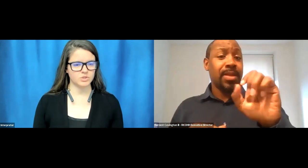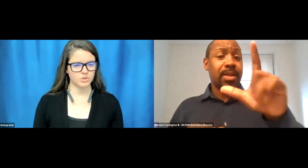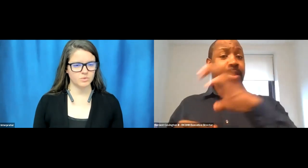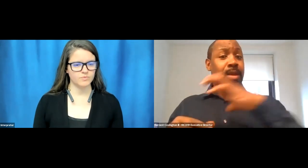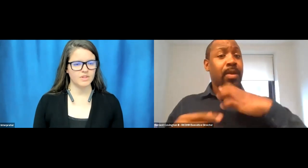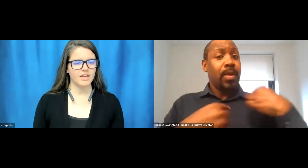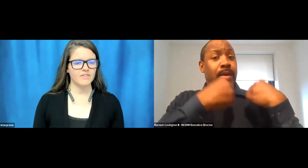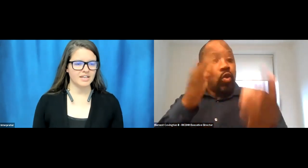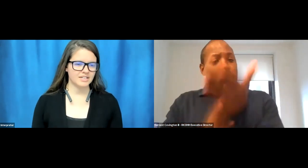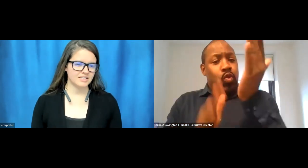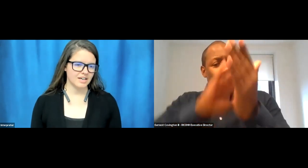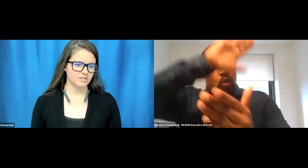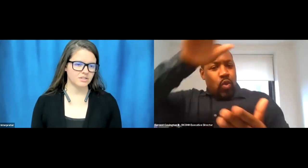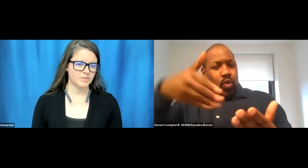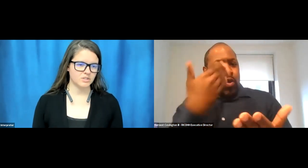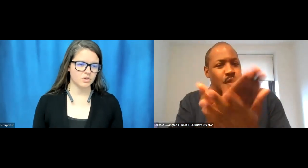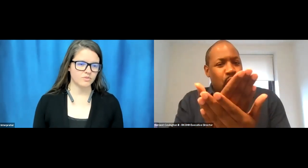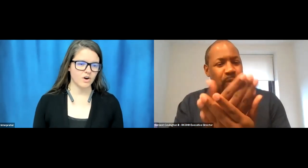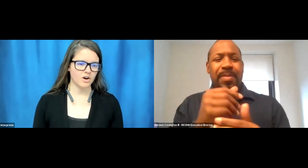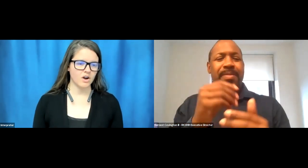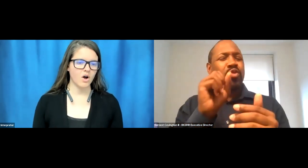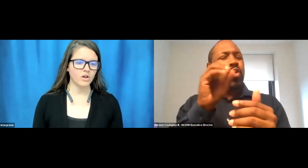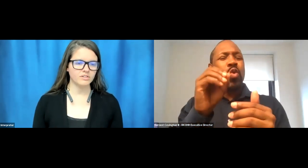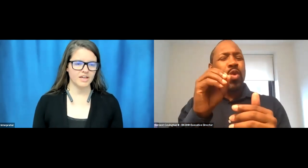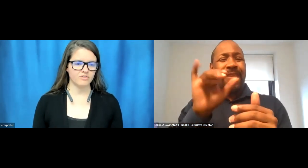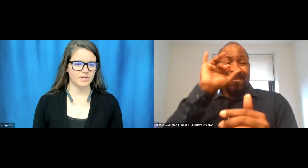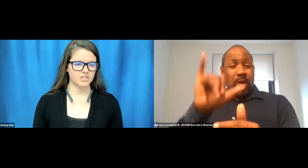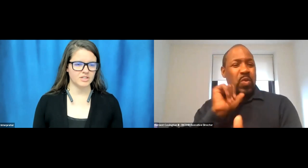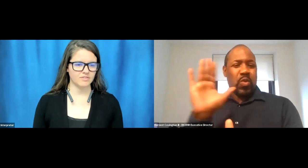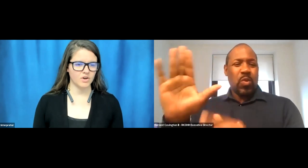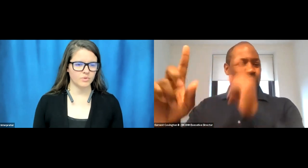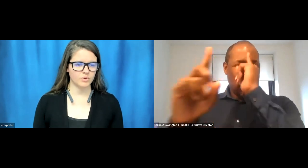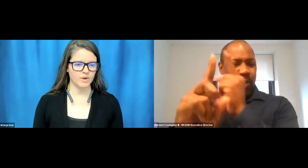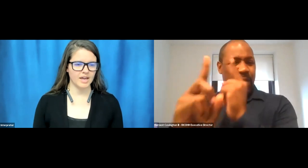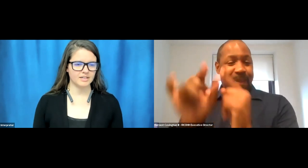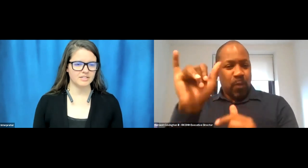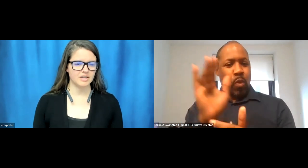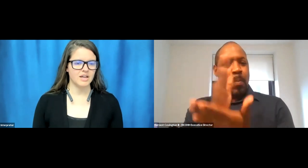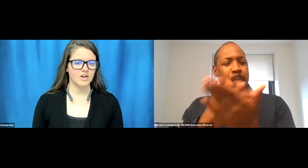two. And the ATTL committee, so far, all of that information they've gone through, and